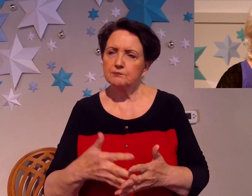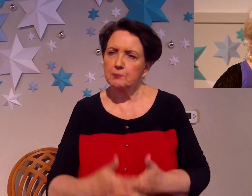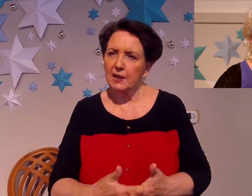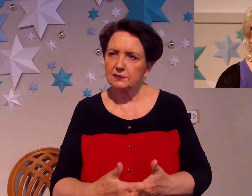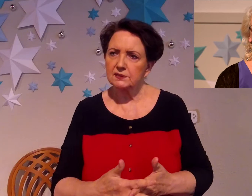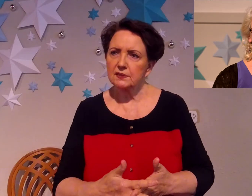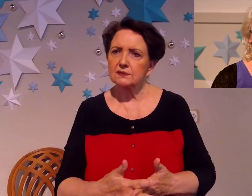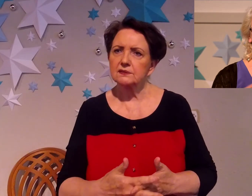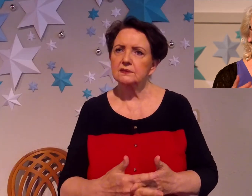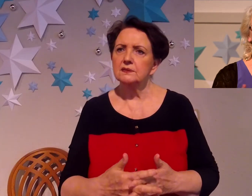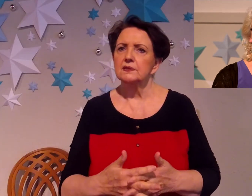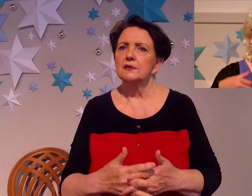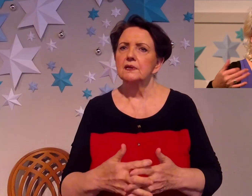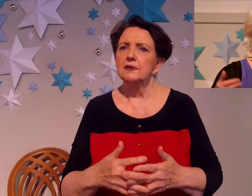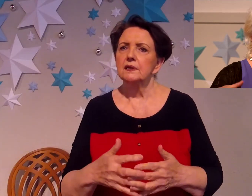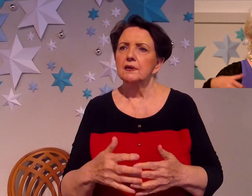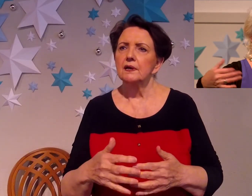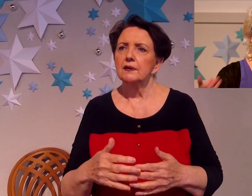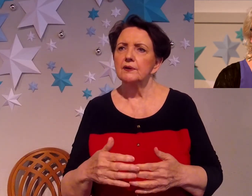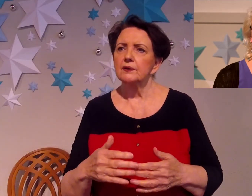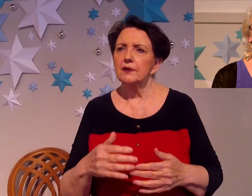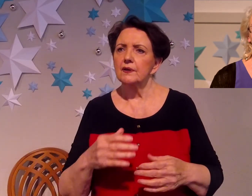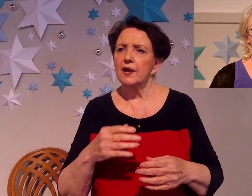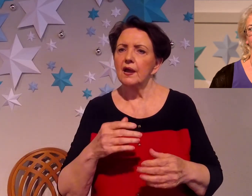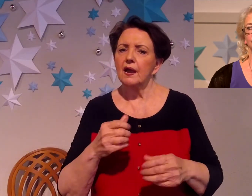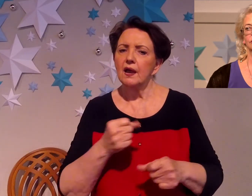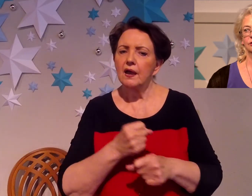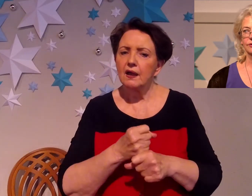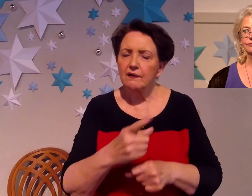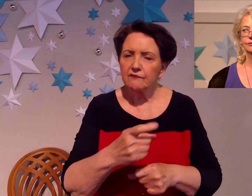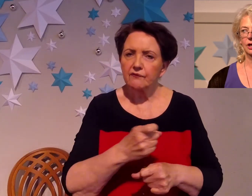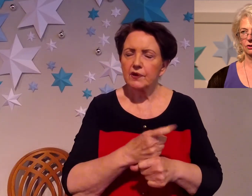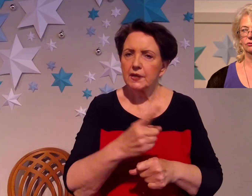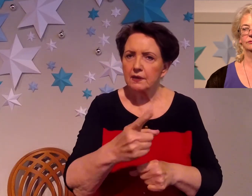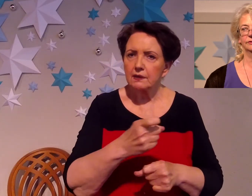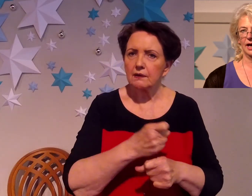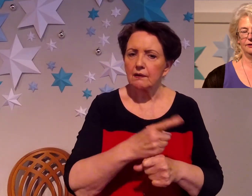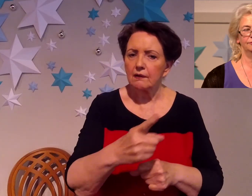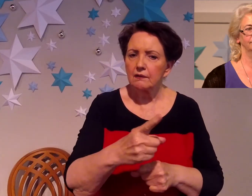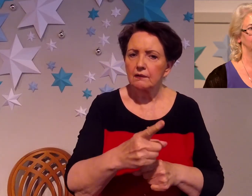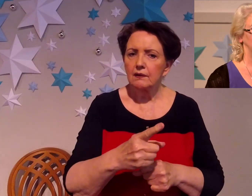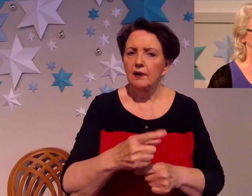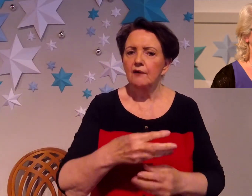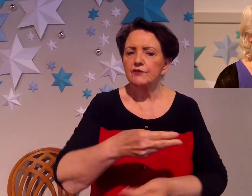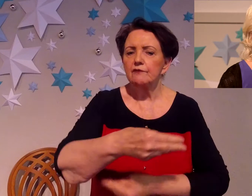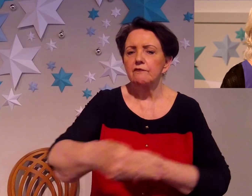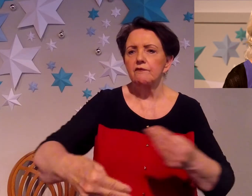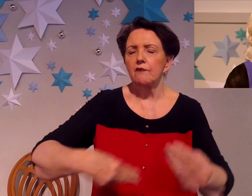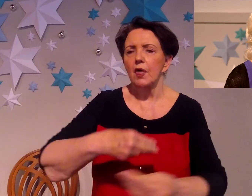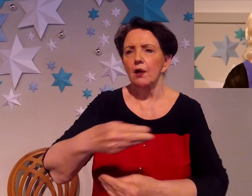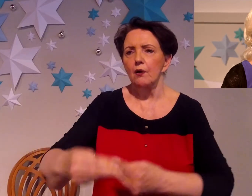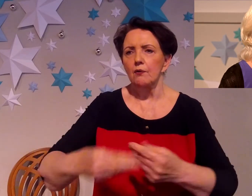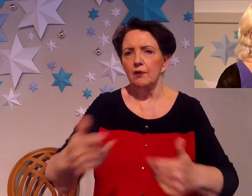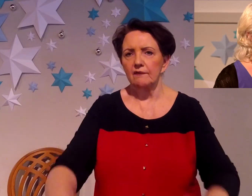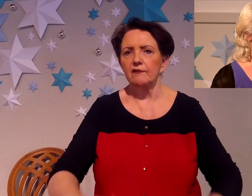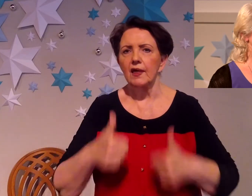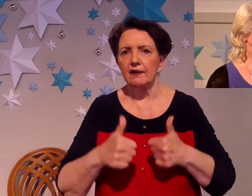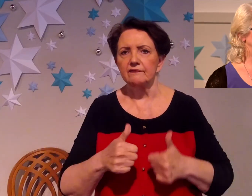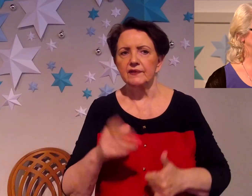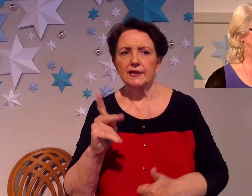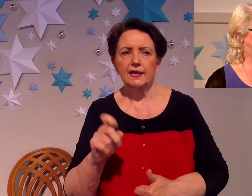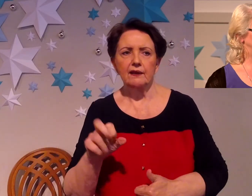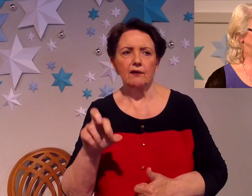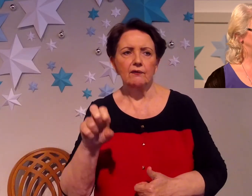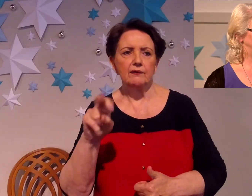the ongoing year after year after year of the flow of life. Karen asked us at the